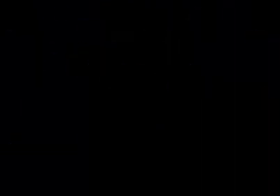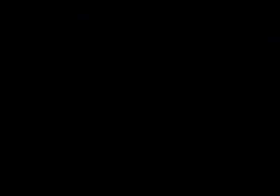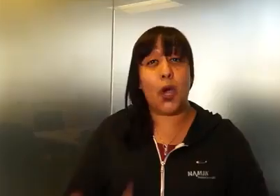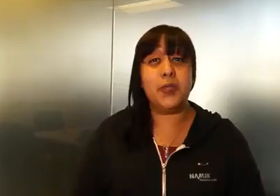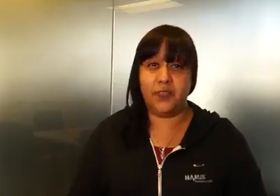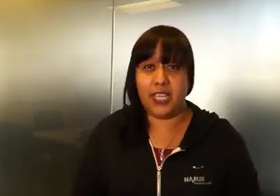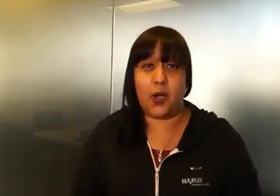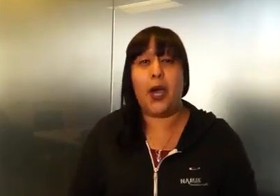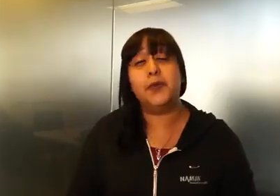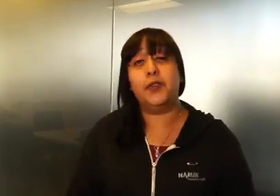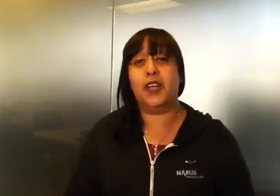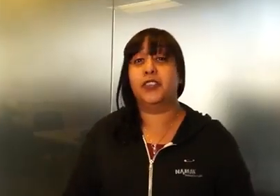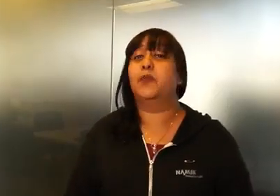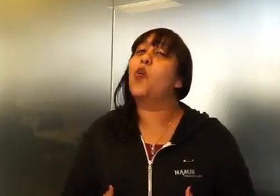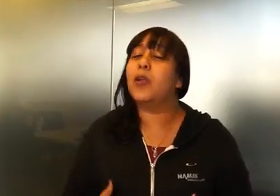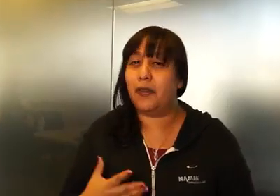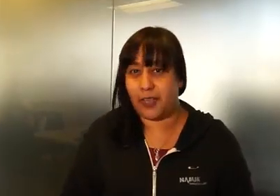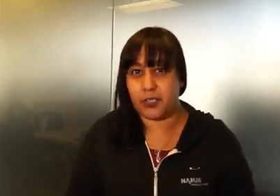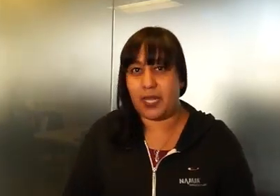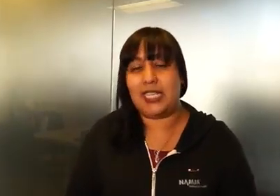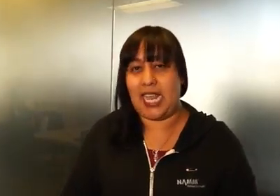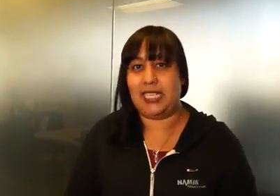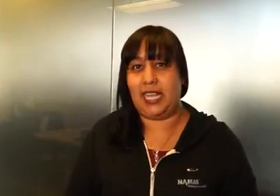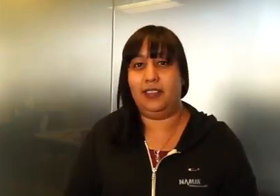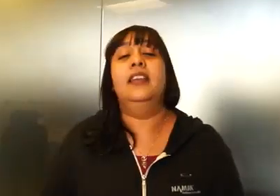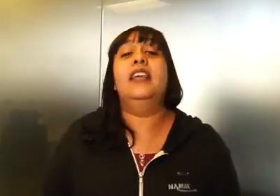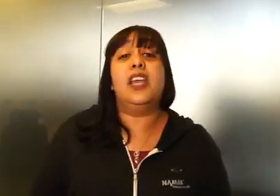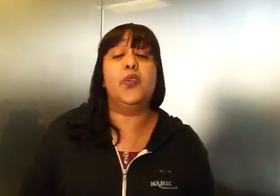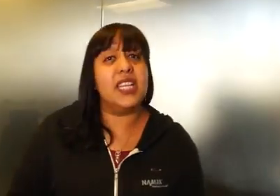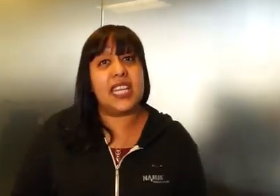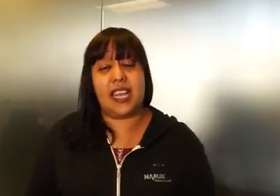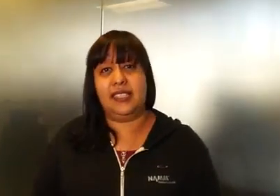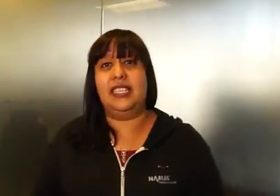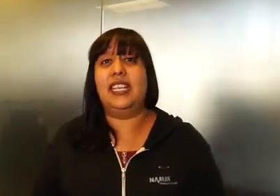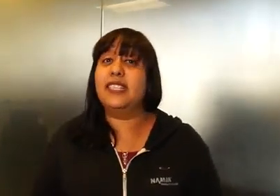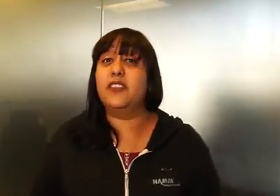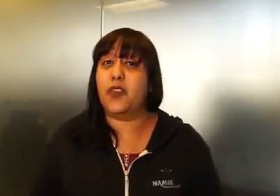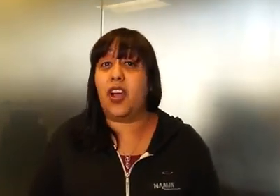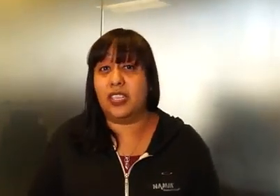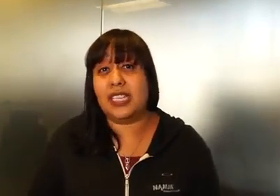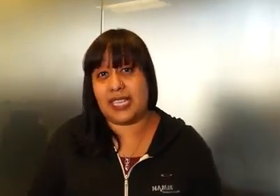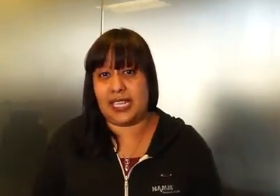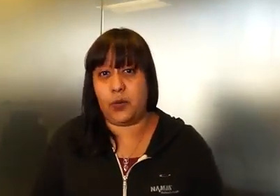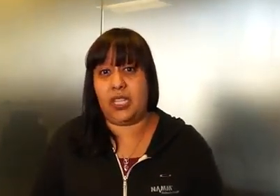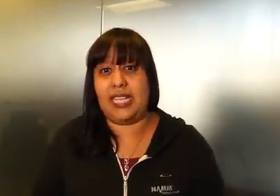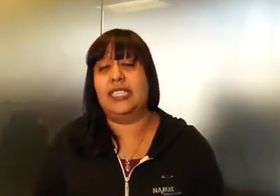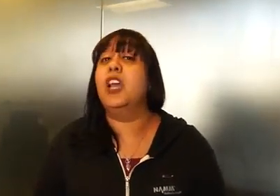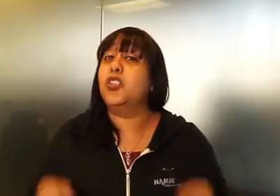We hope this video helped you understand more about fingerspelling in ASL. If you want to gain access to dozens of free online sign language classes, don't